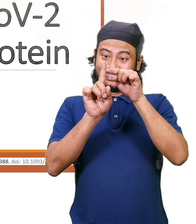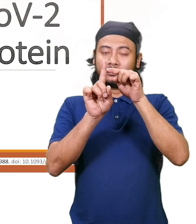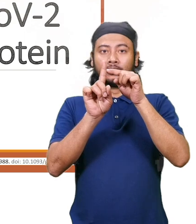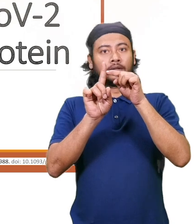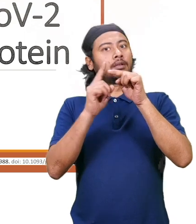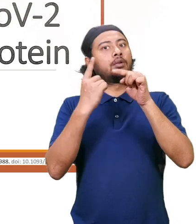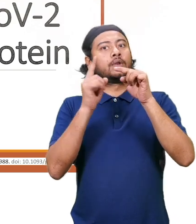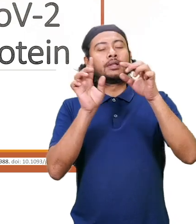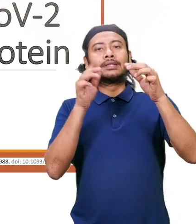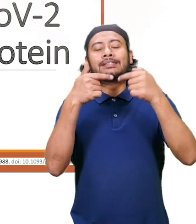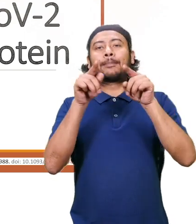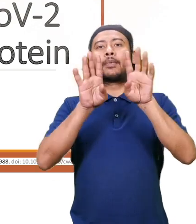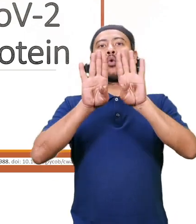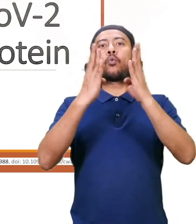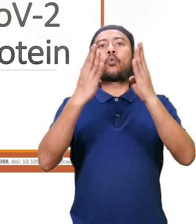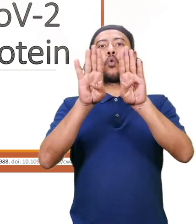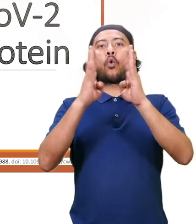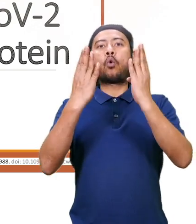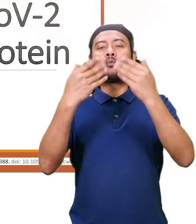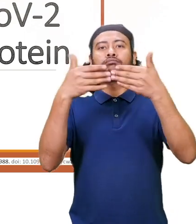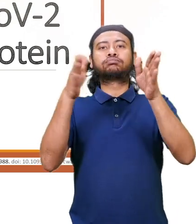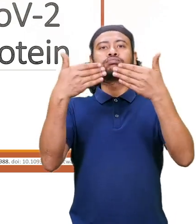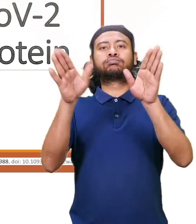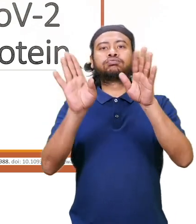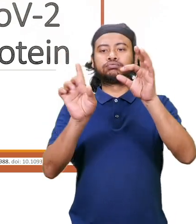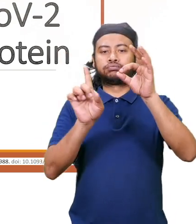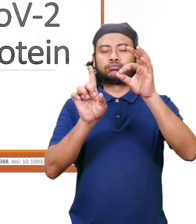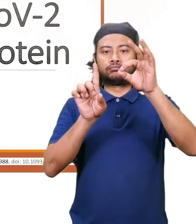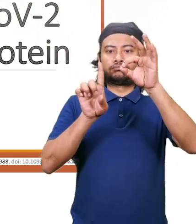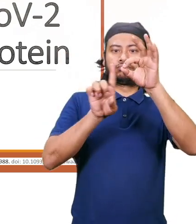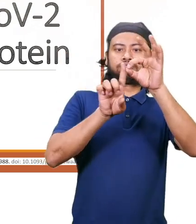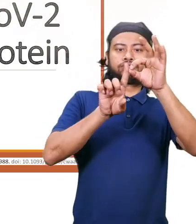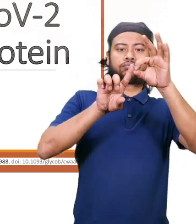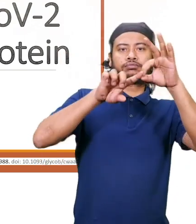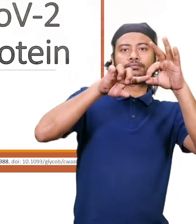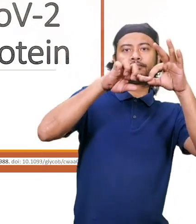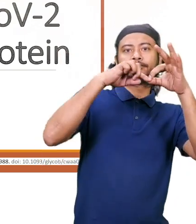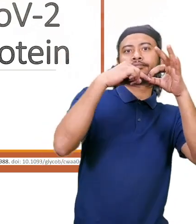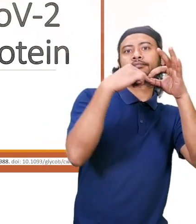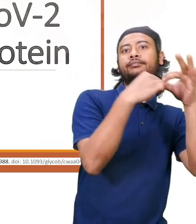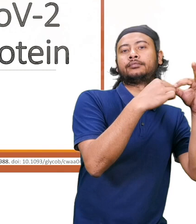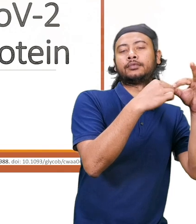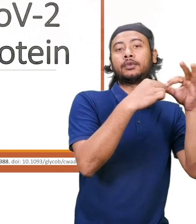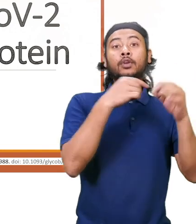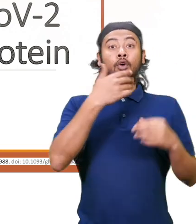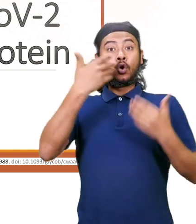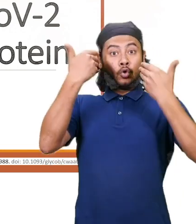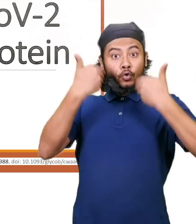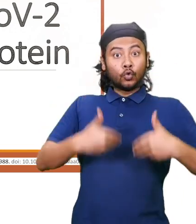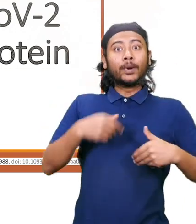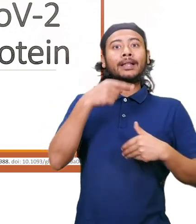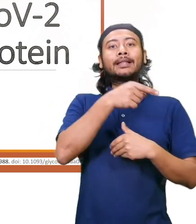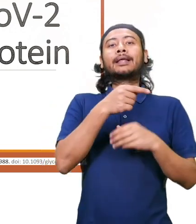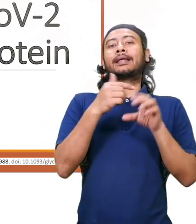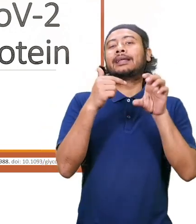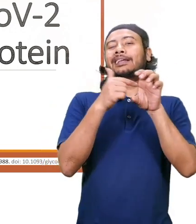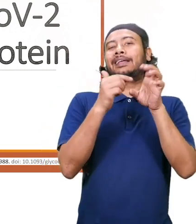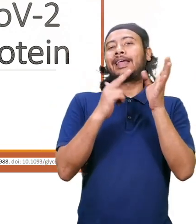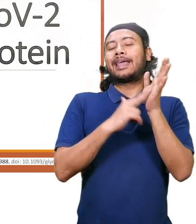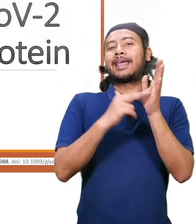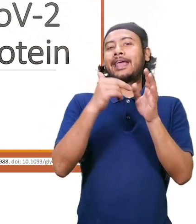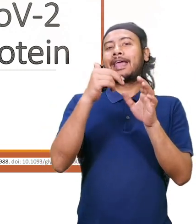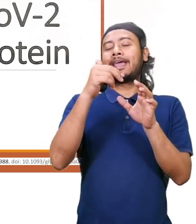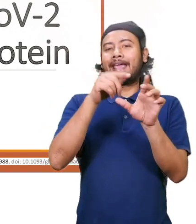region, that region will bind with the host receptor. Mostly in the case of humans, those are